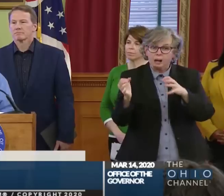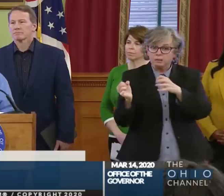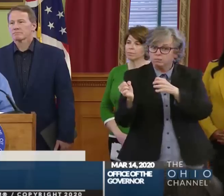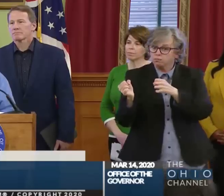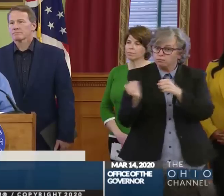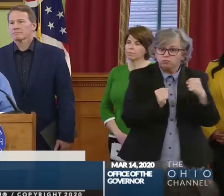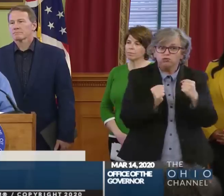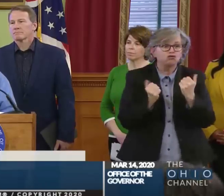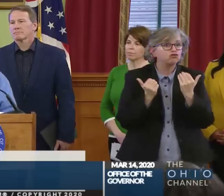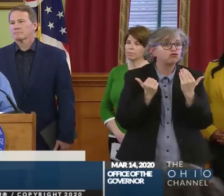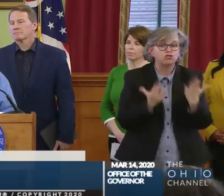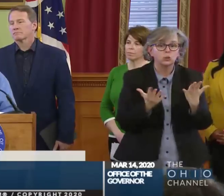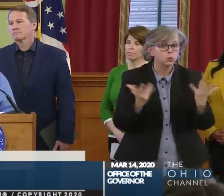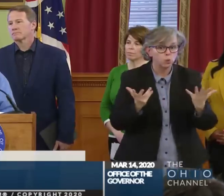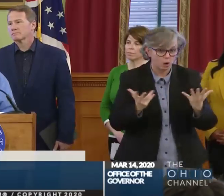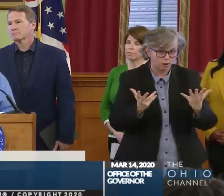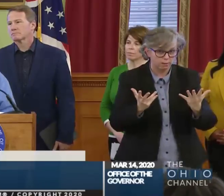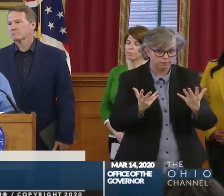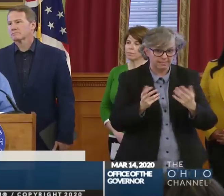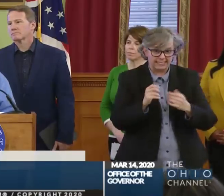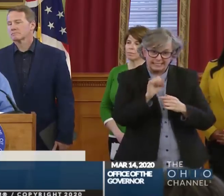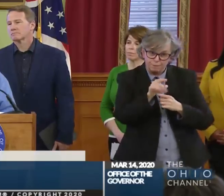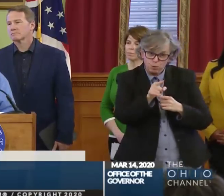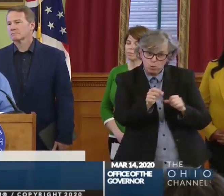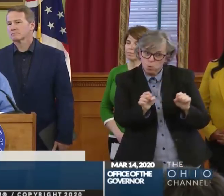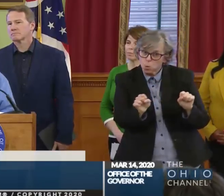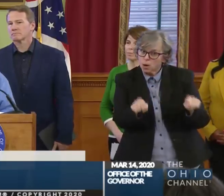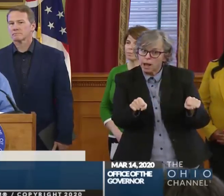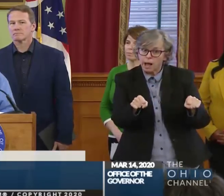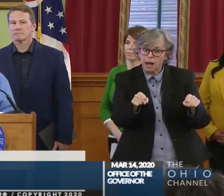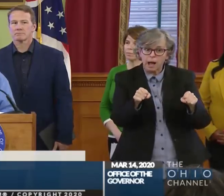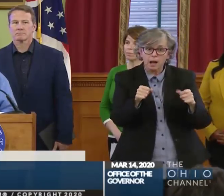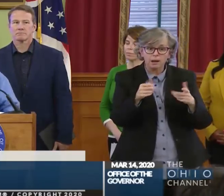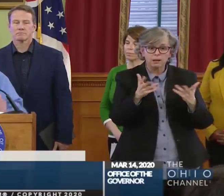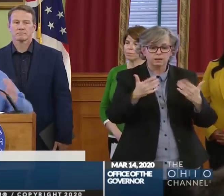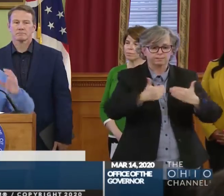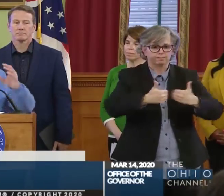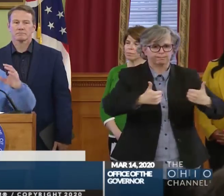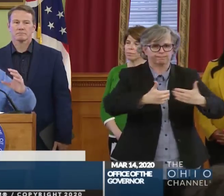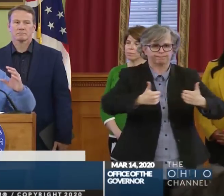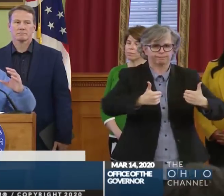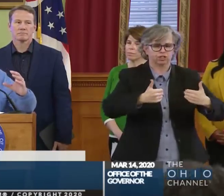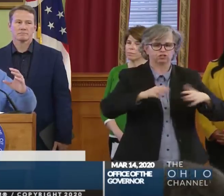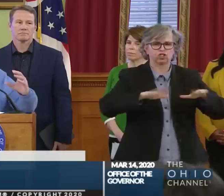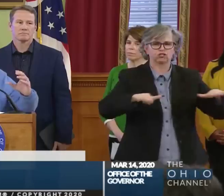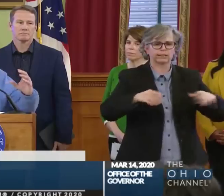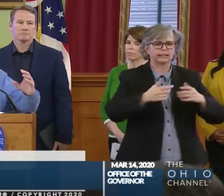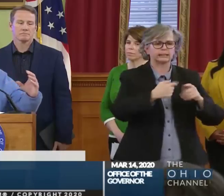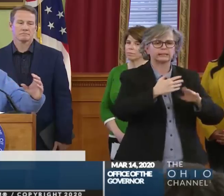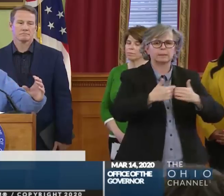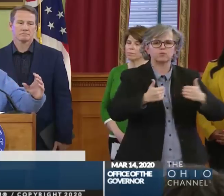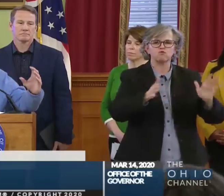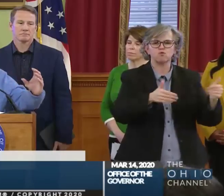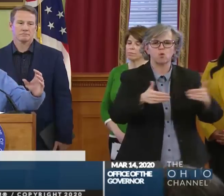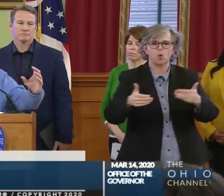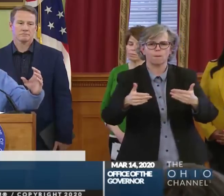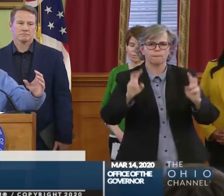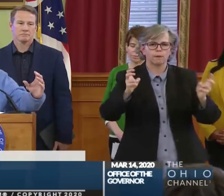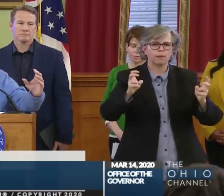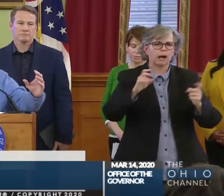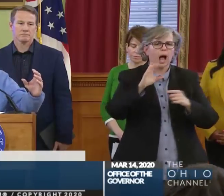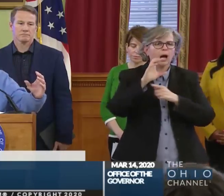setting allows it, the compartmentalization of children. In other words, if you have kids that are